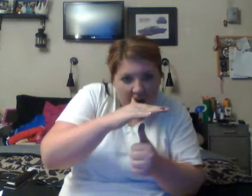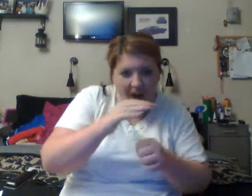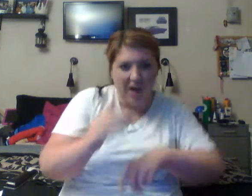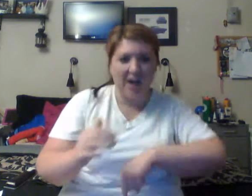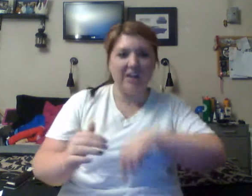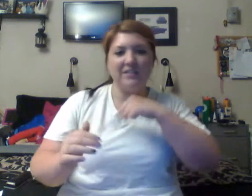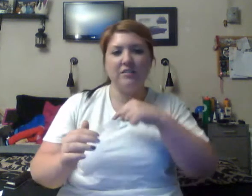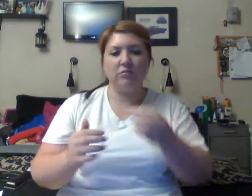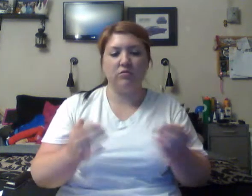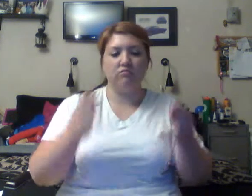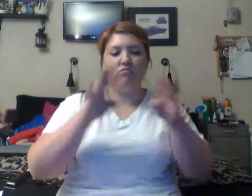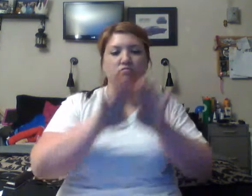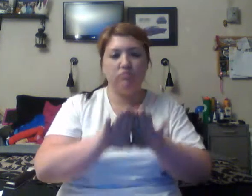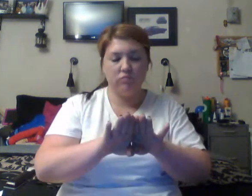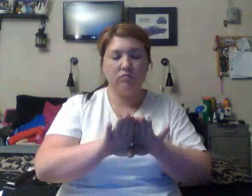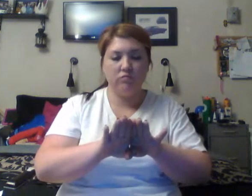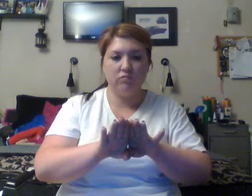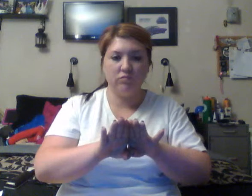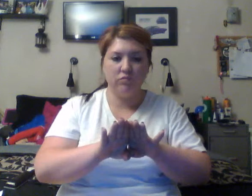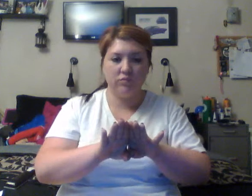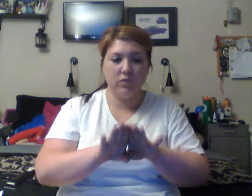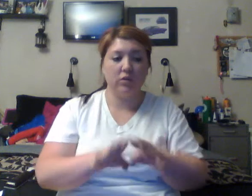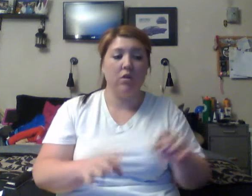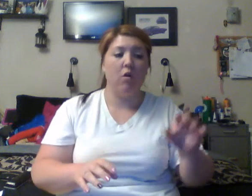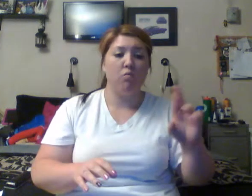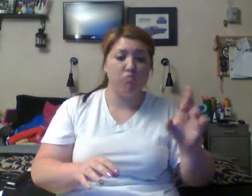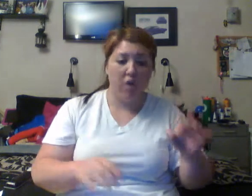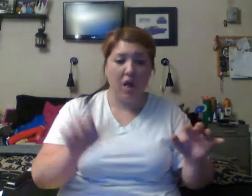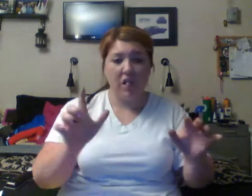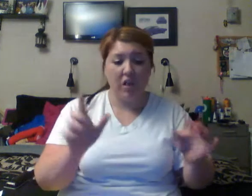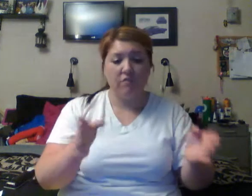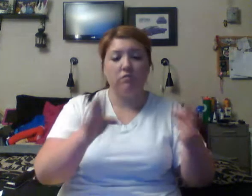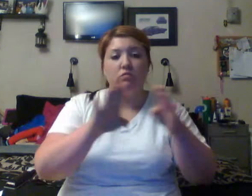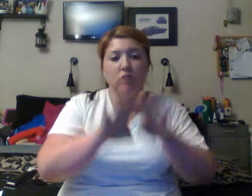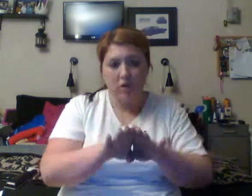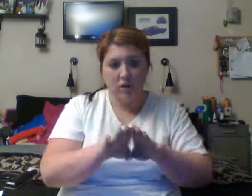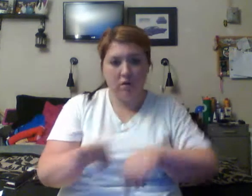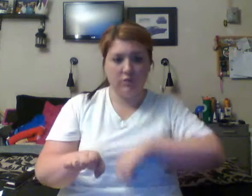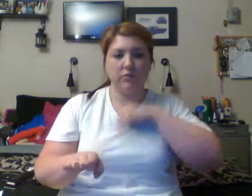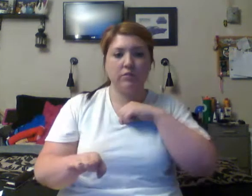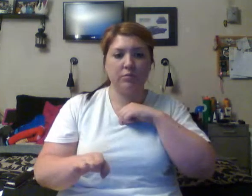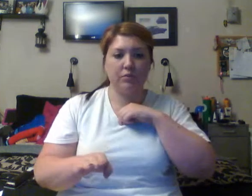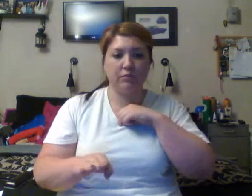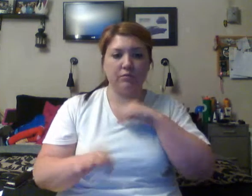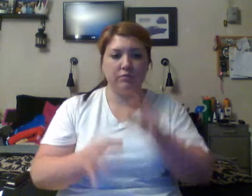that the left and the right cover the center of the zipper when you baste it in. Okay, so let's say